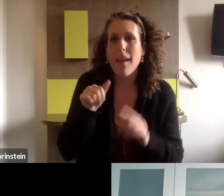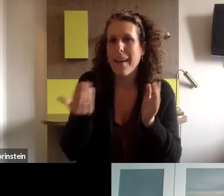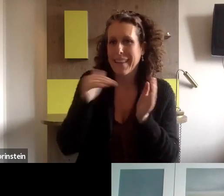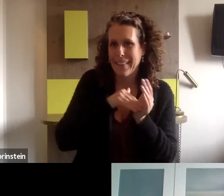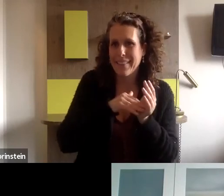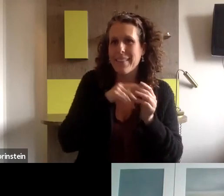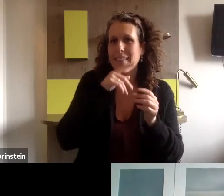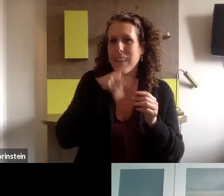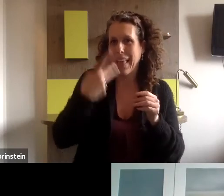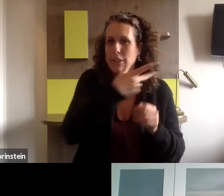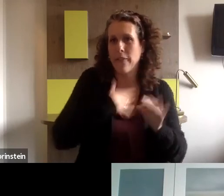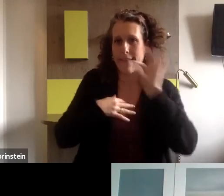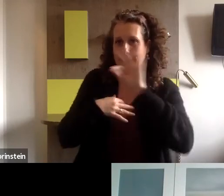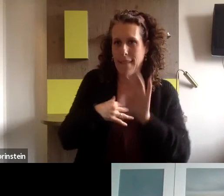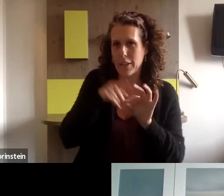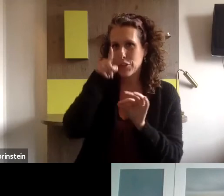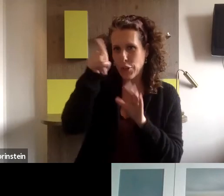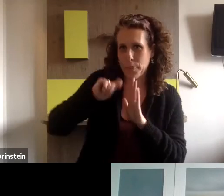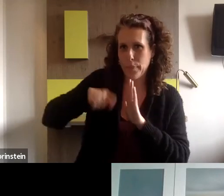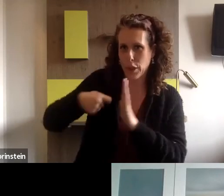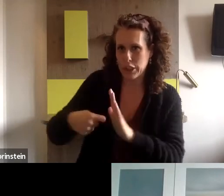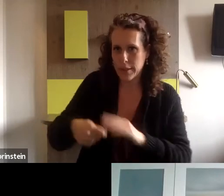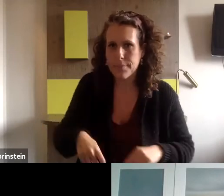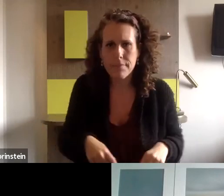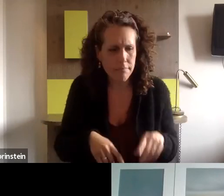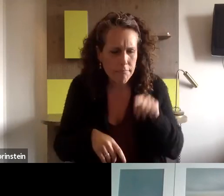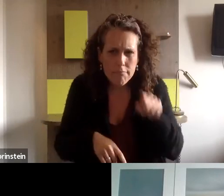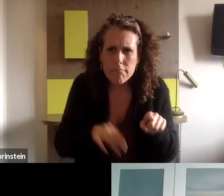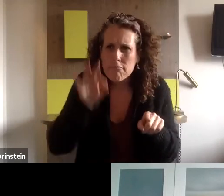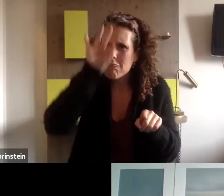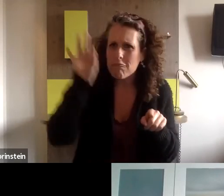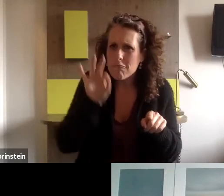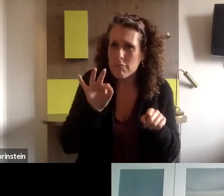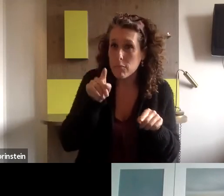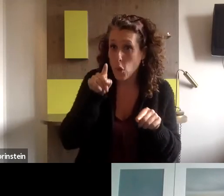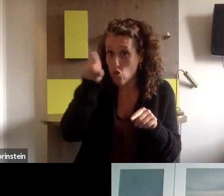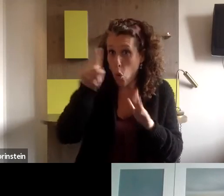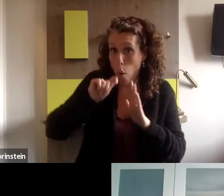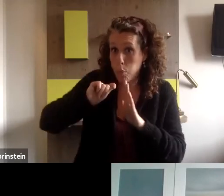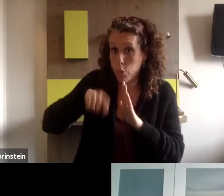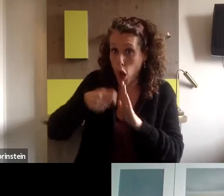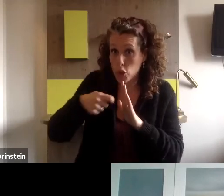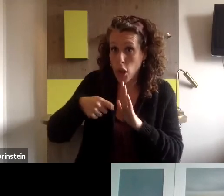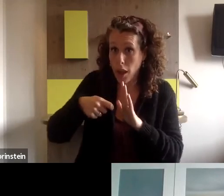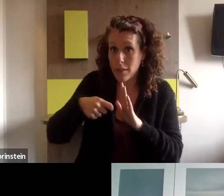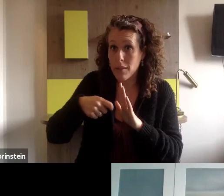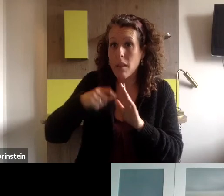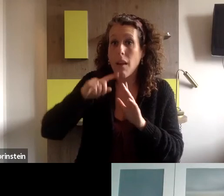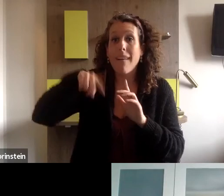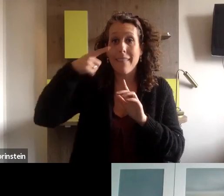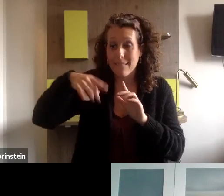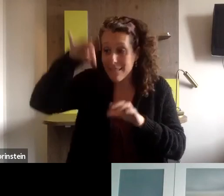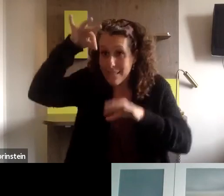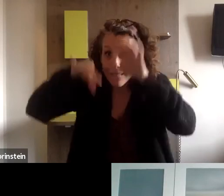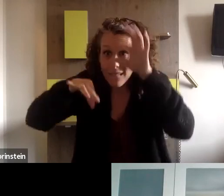your project. She says, are your project outcomes meant to